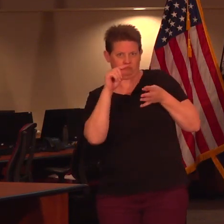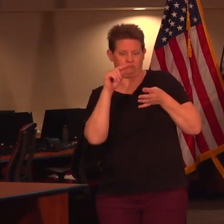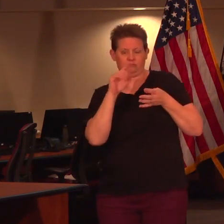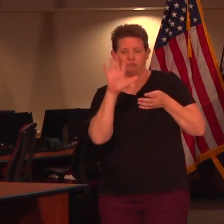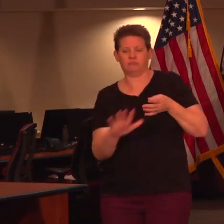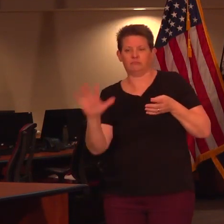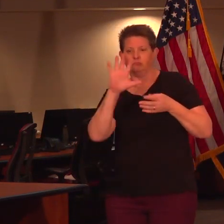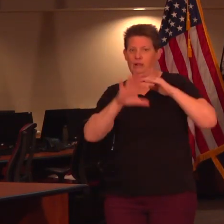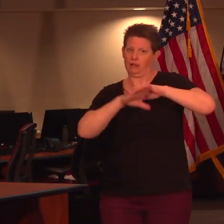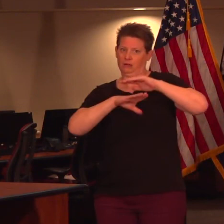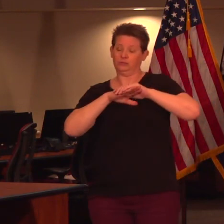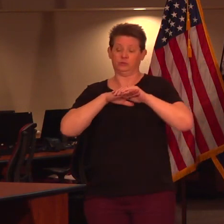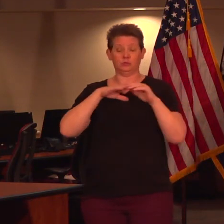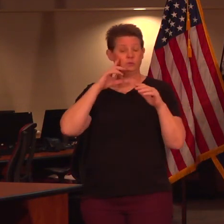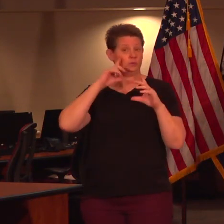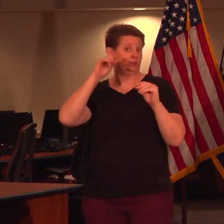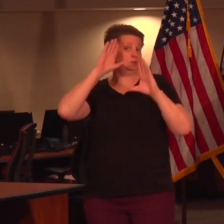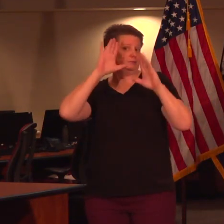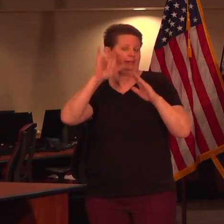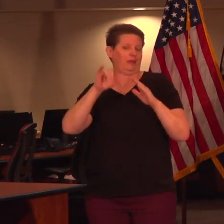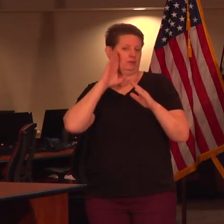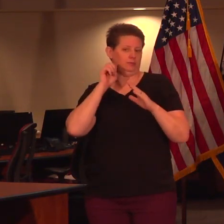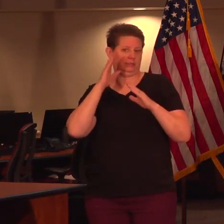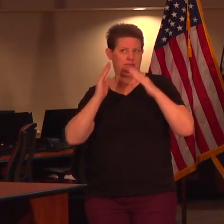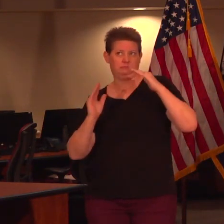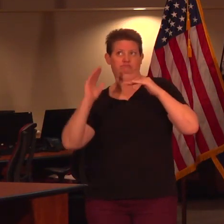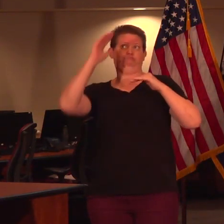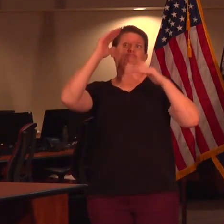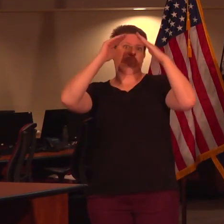May, which we do expect to be our peak.